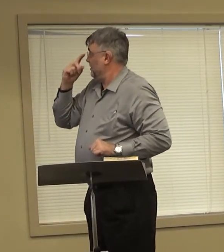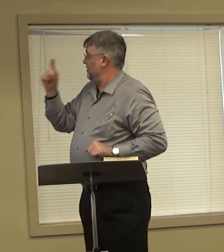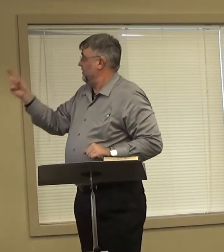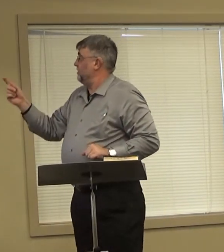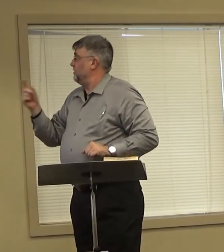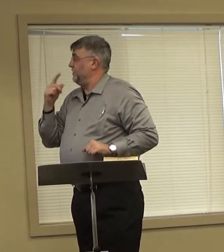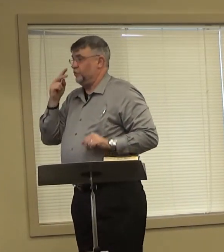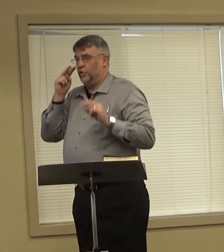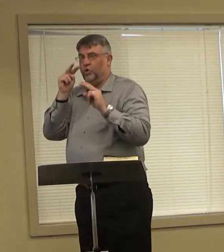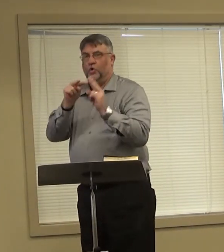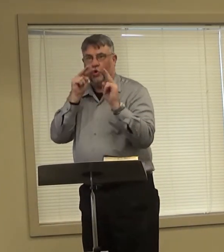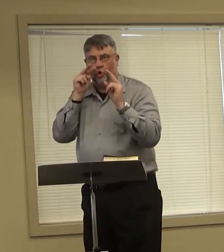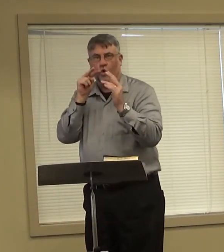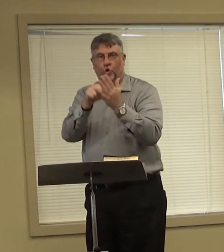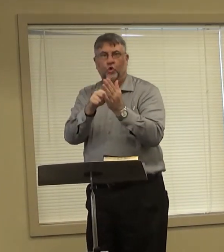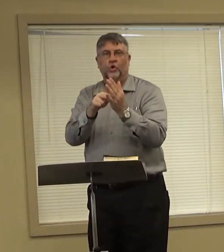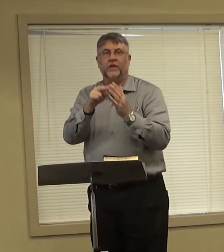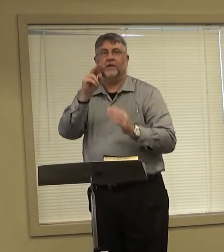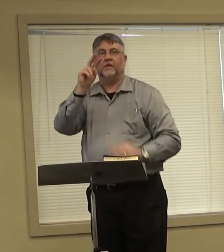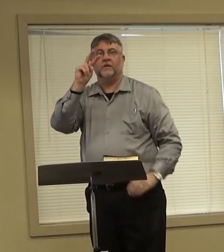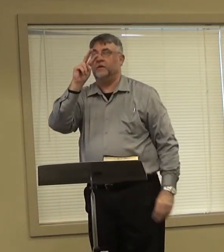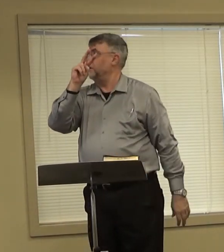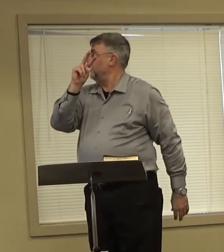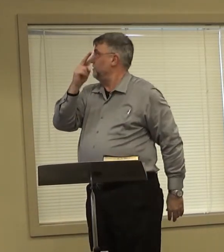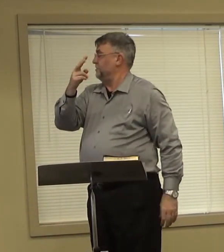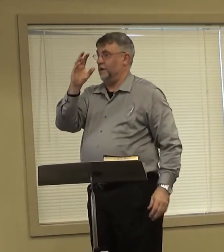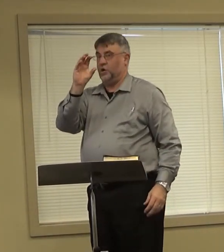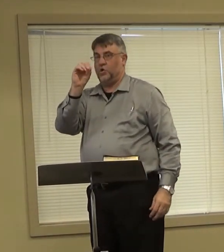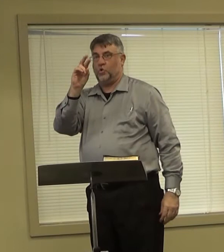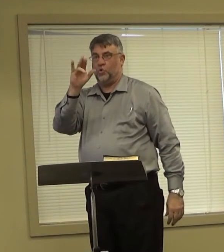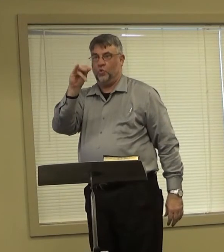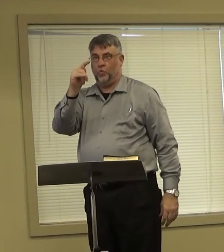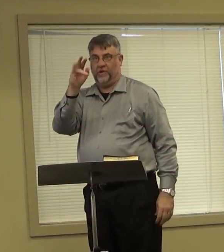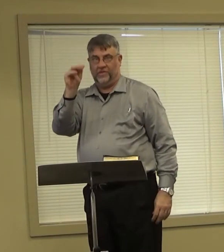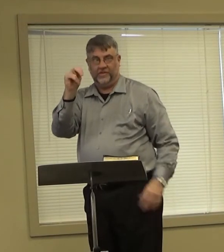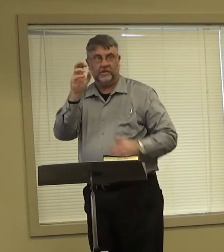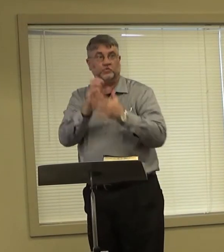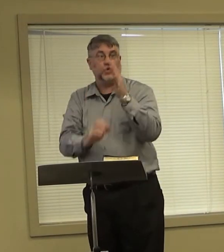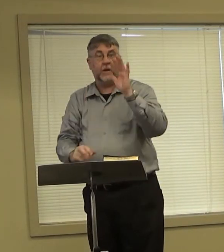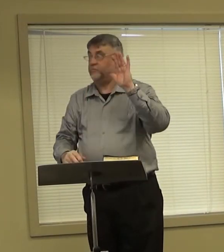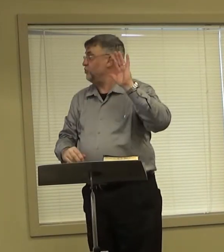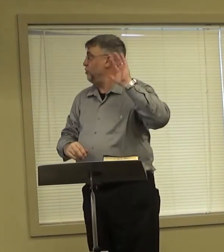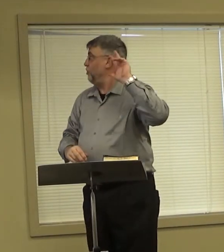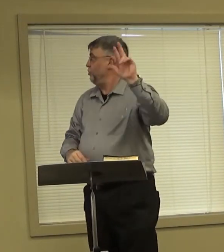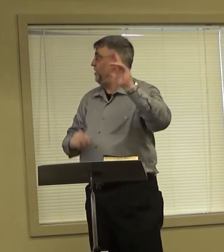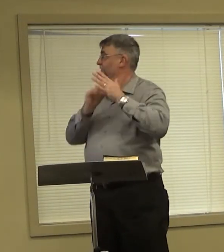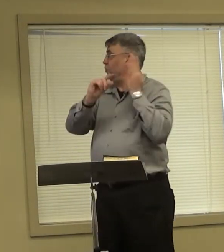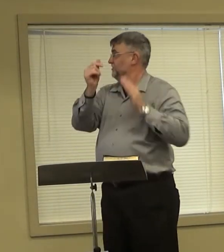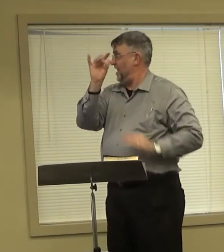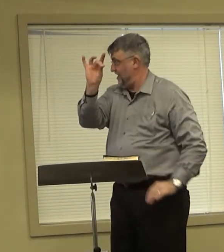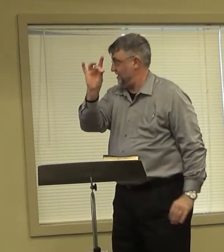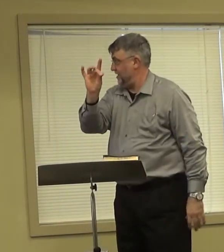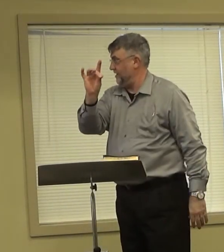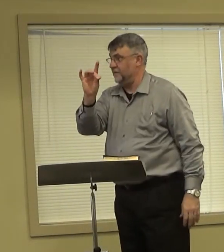And this is found in 2 Corinthians 3, chapter 3, verse 18.